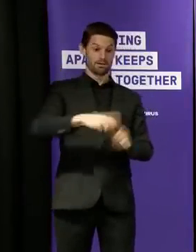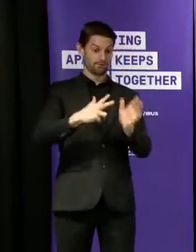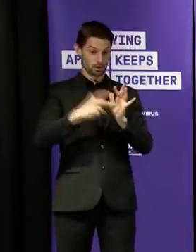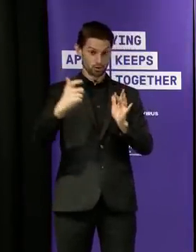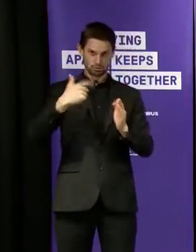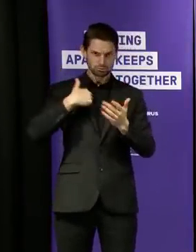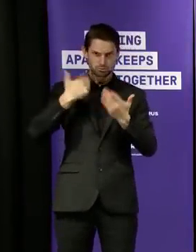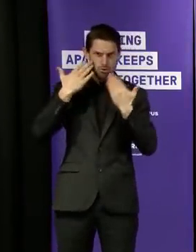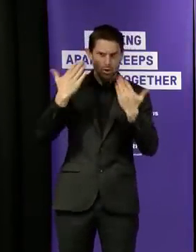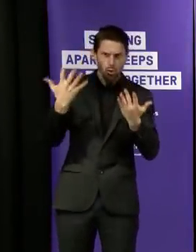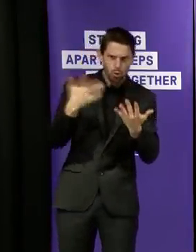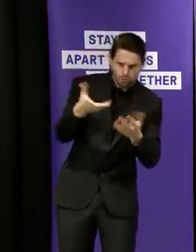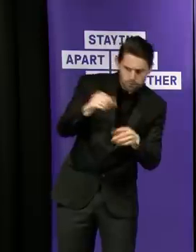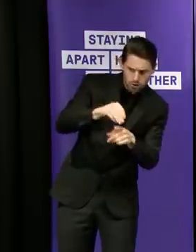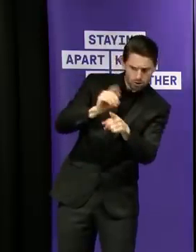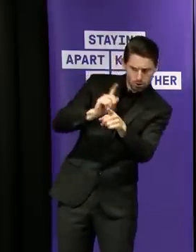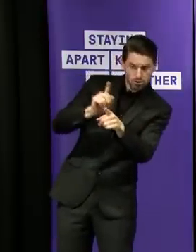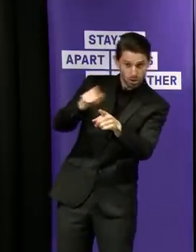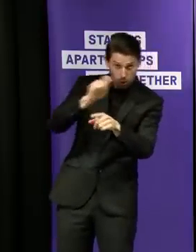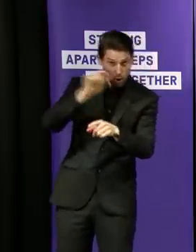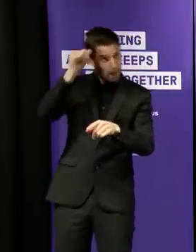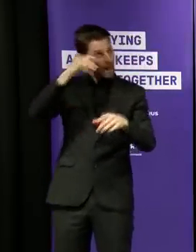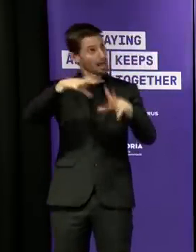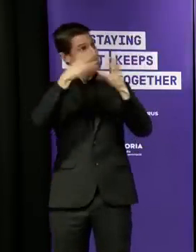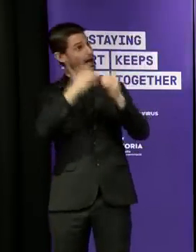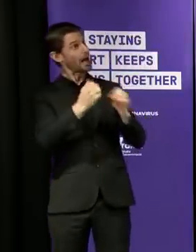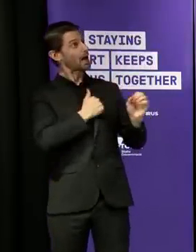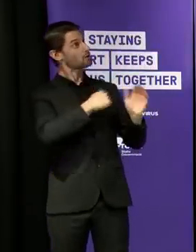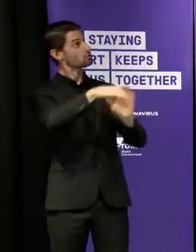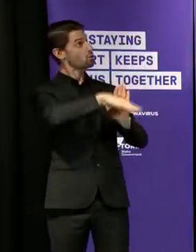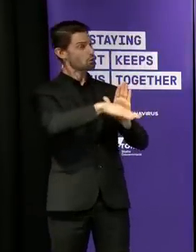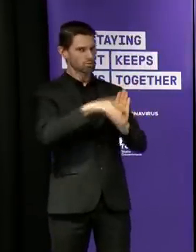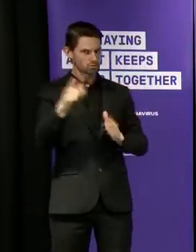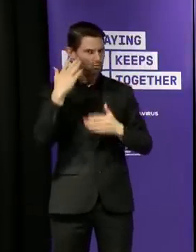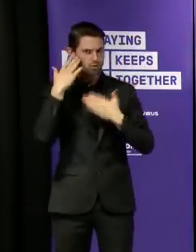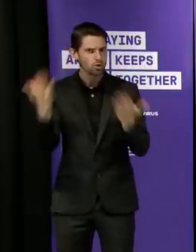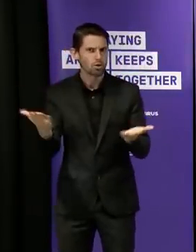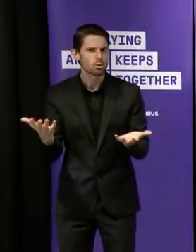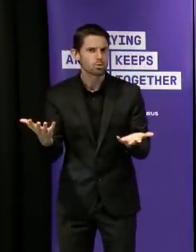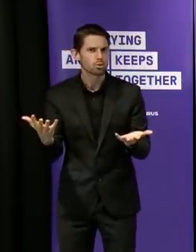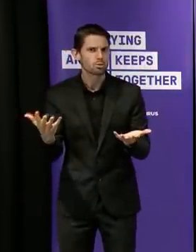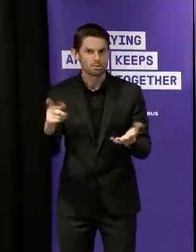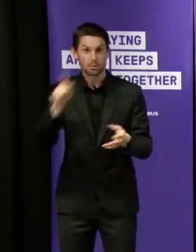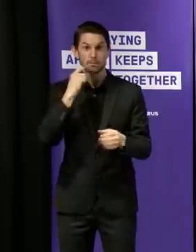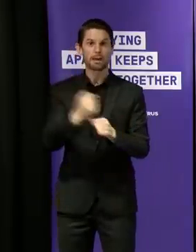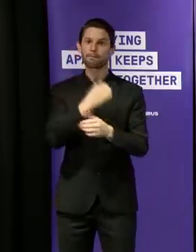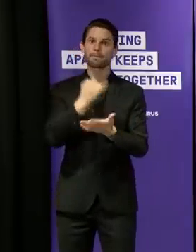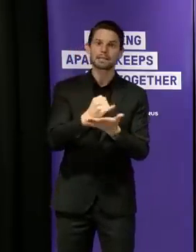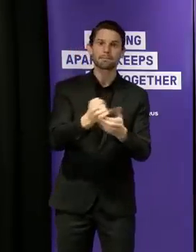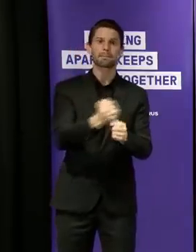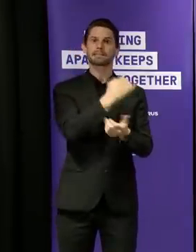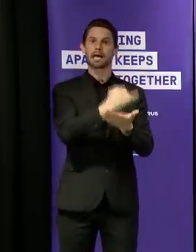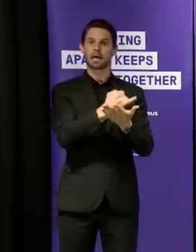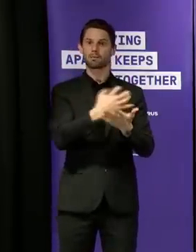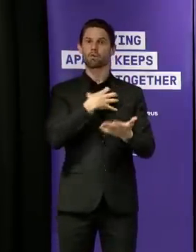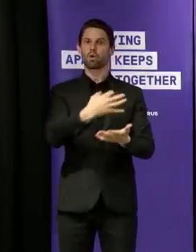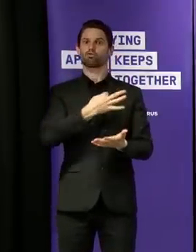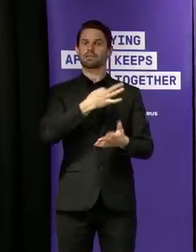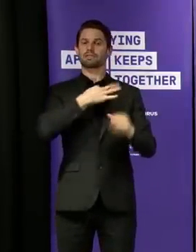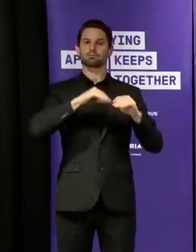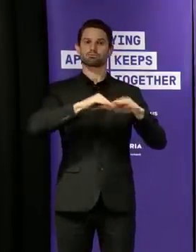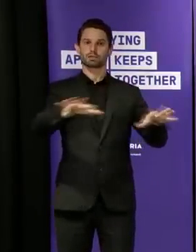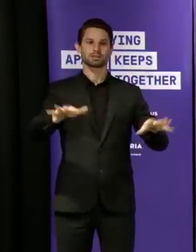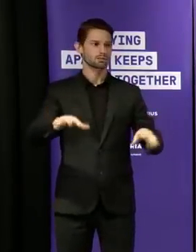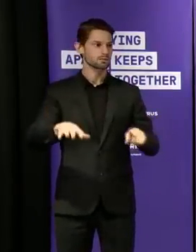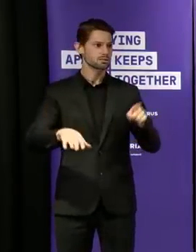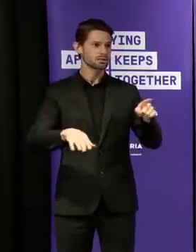right, observing all the rules that we have here? I think it's not unreasonable to say perhaps less. So is than if they were...